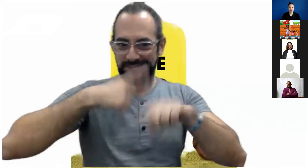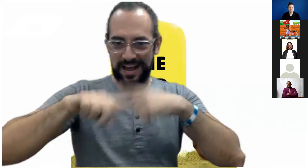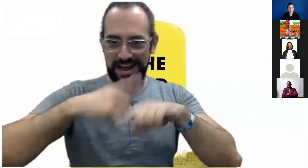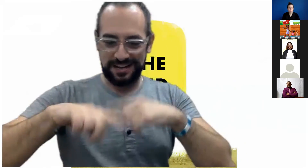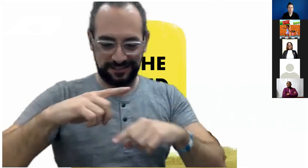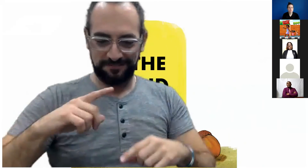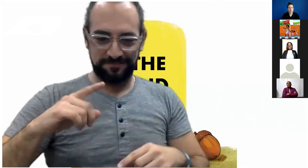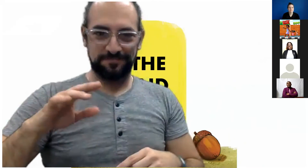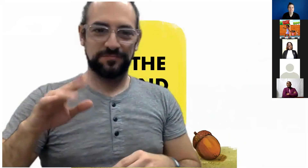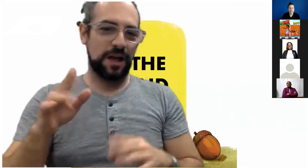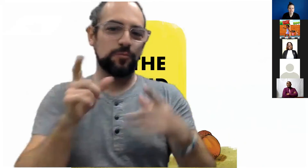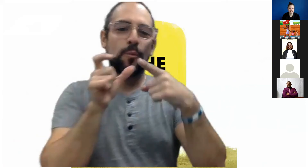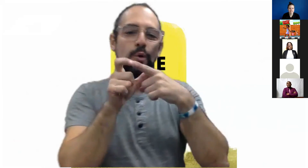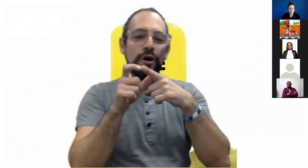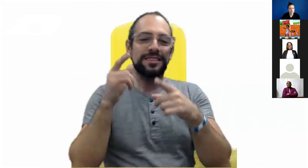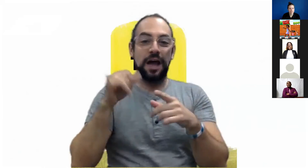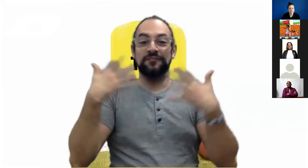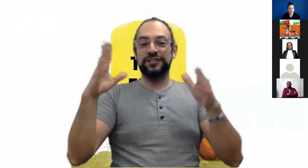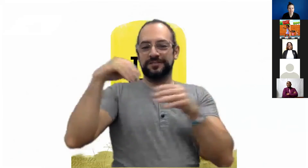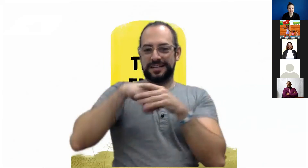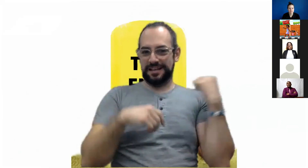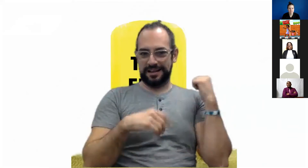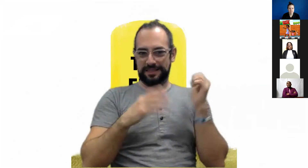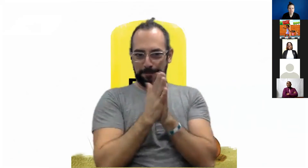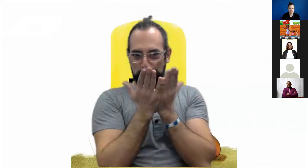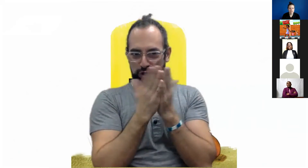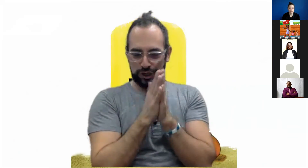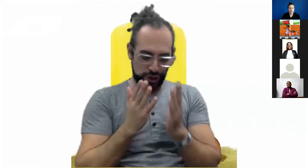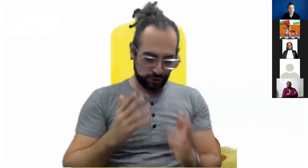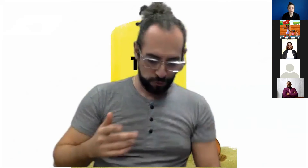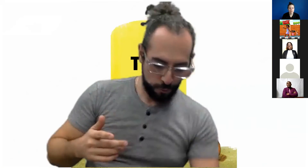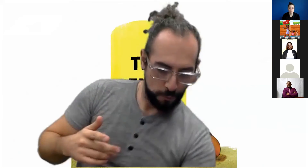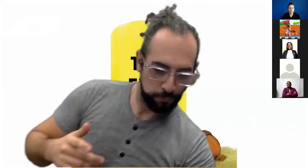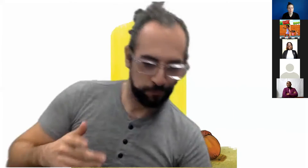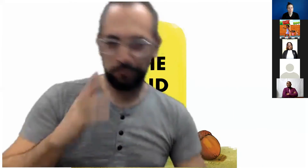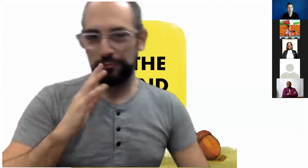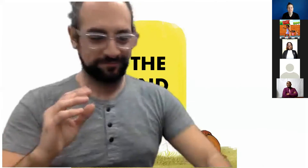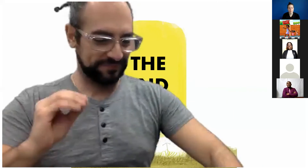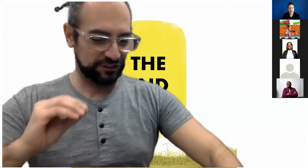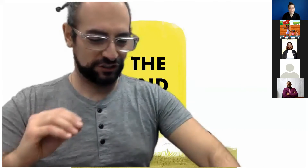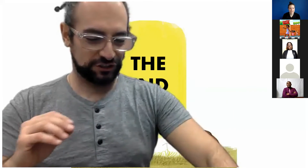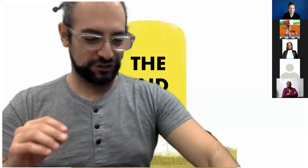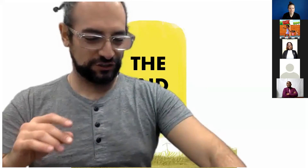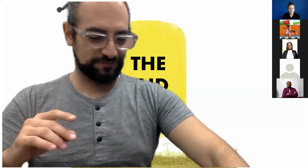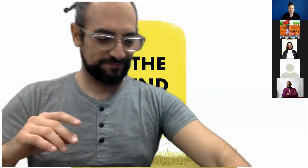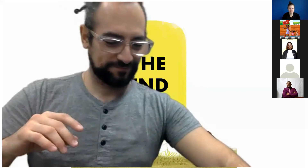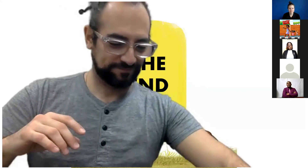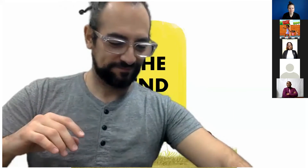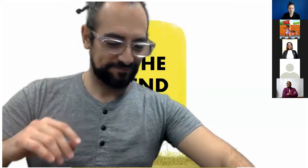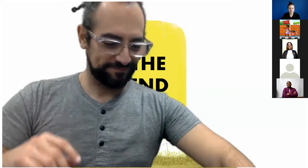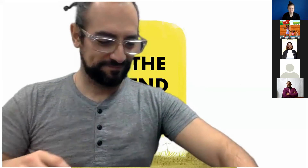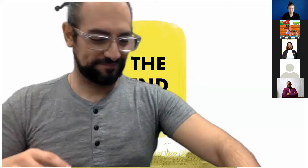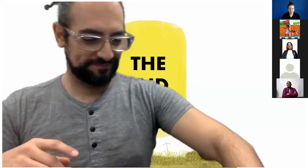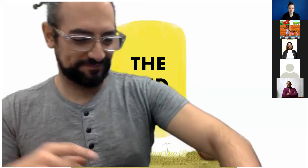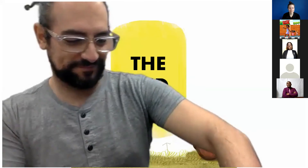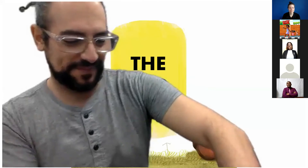So now I'm going to show you some signs in American Sign Language for some of the words that were in the text.